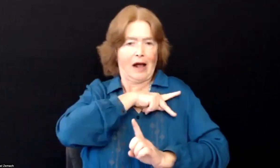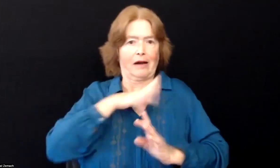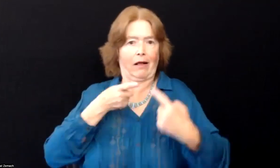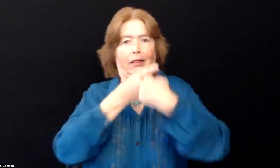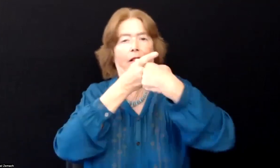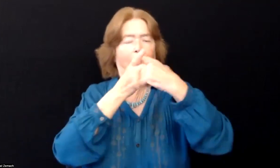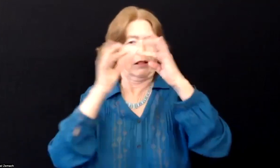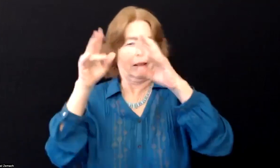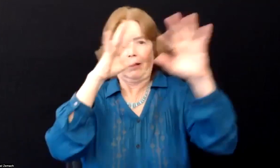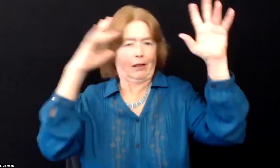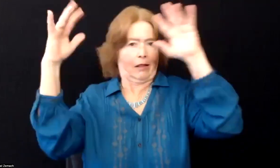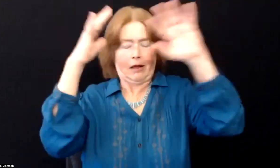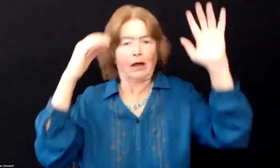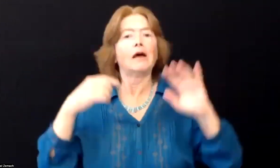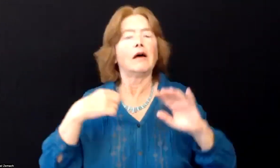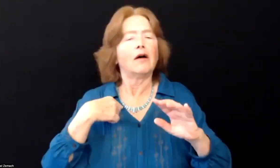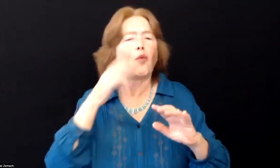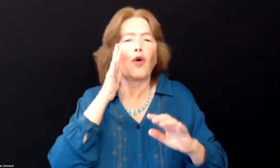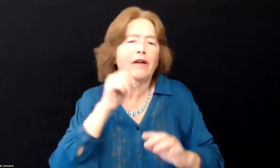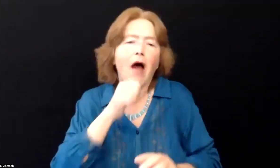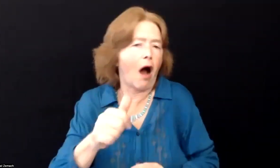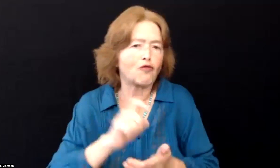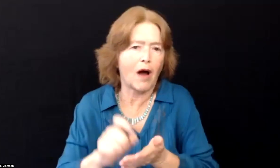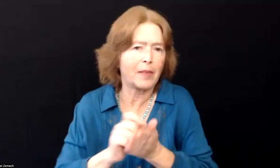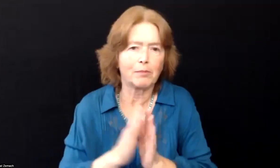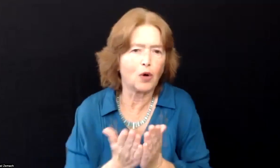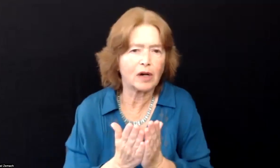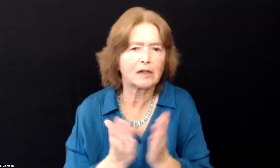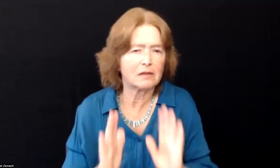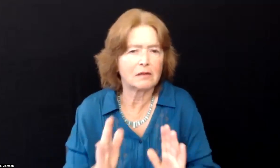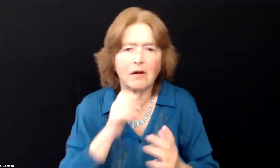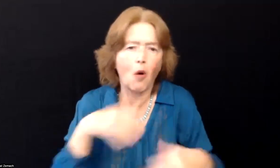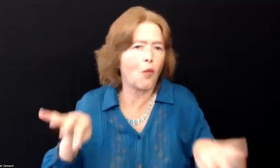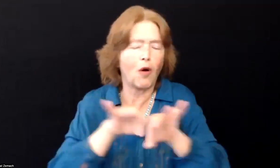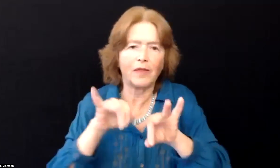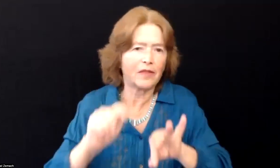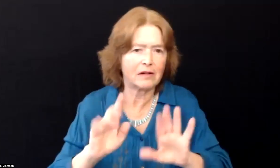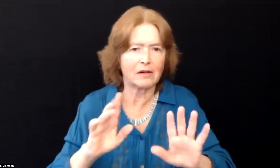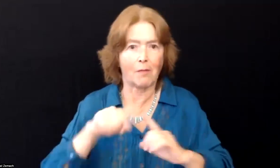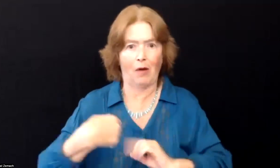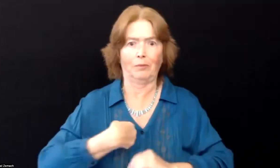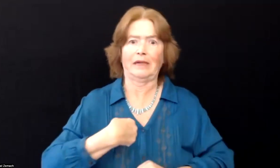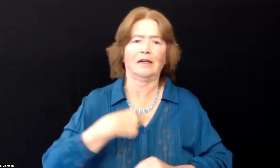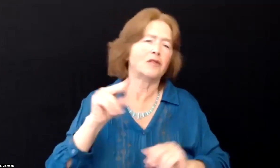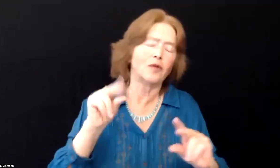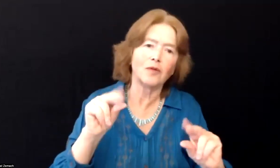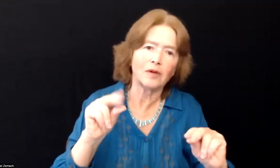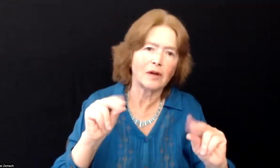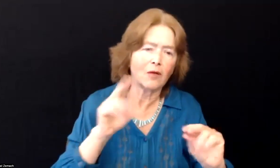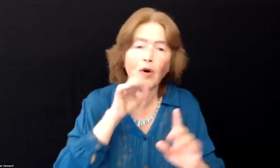my personality, and I would had these conflicts, then I wouldn't have written the book. If it was just about